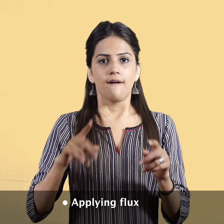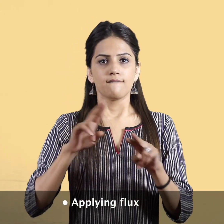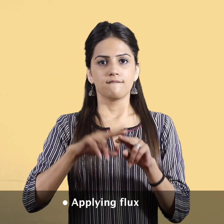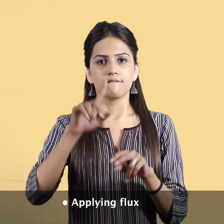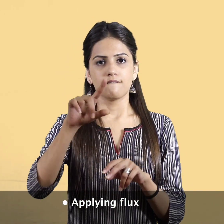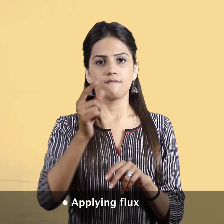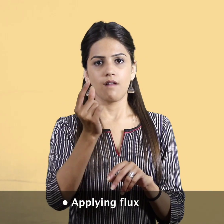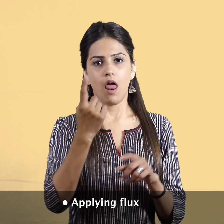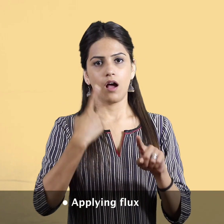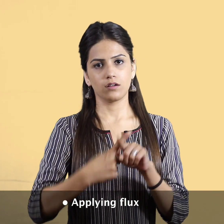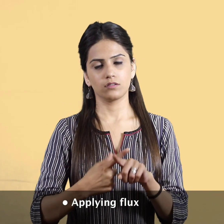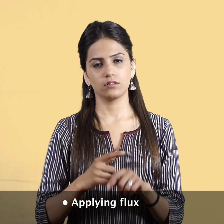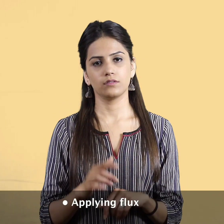Applying flux.